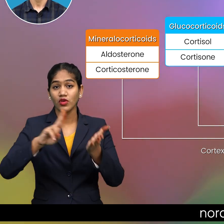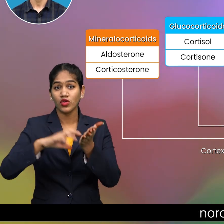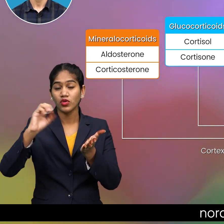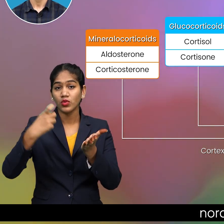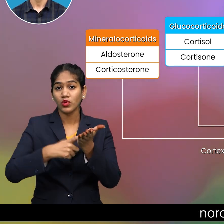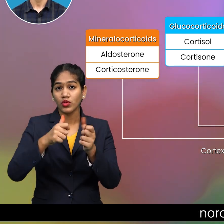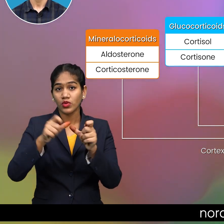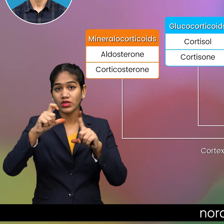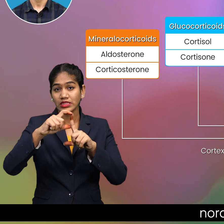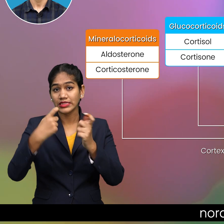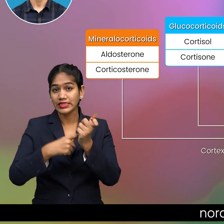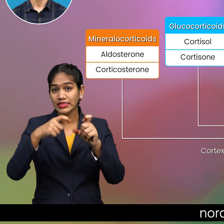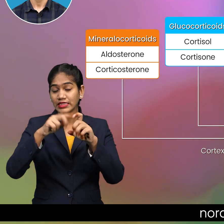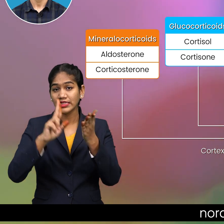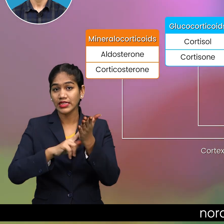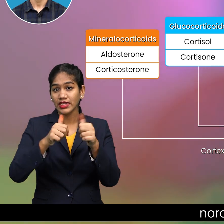noradrenaline,